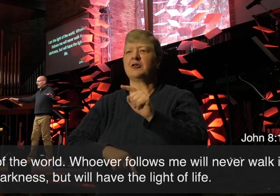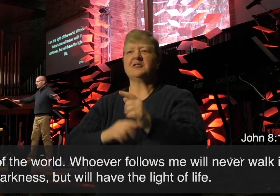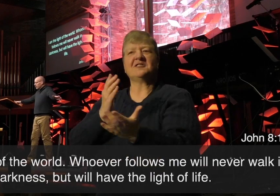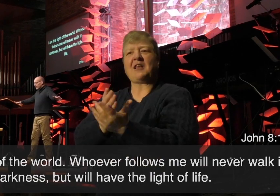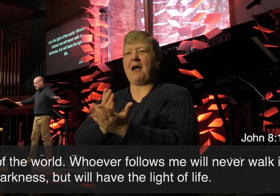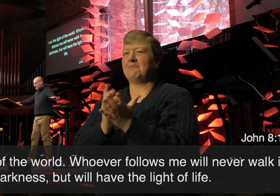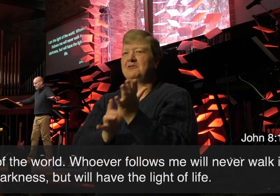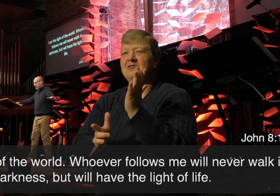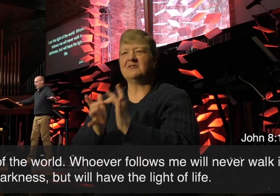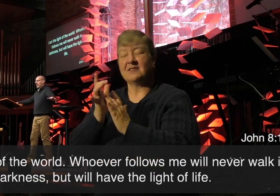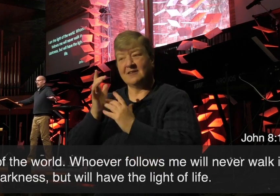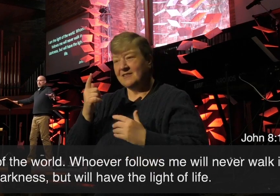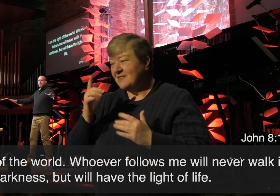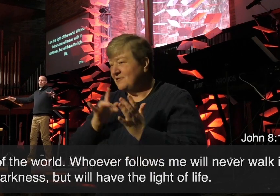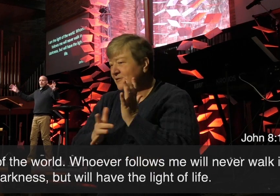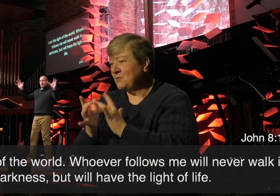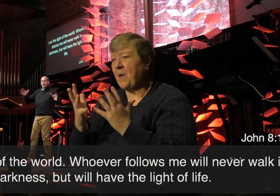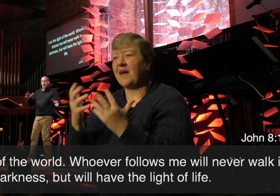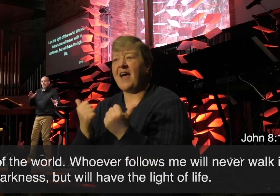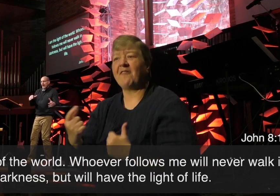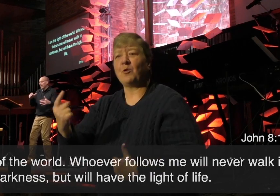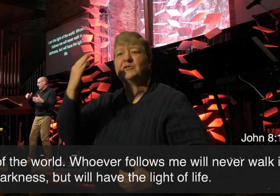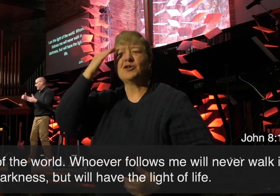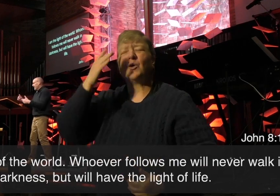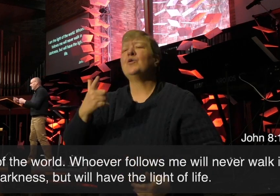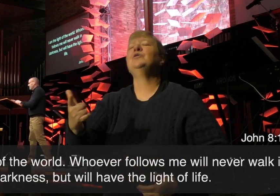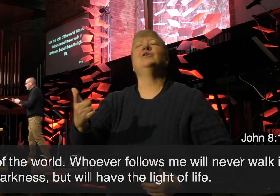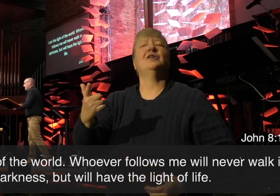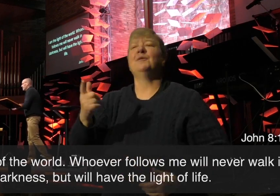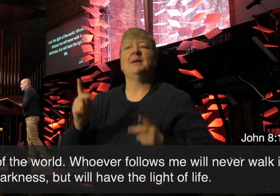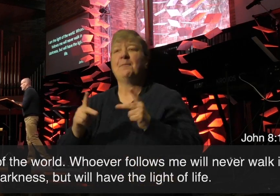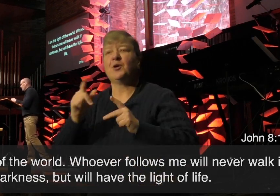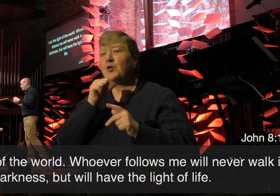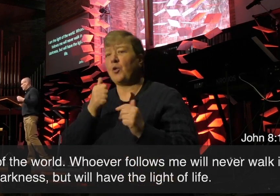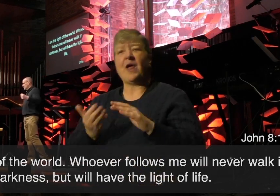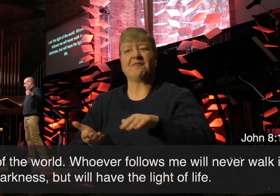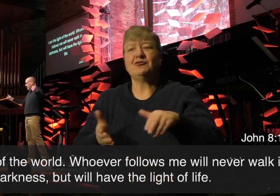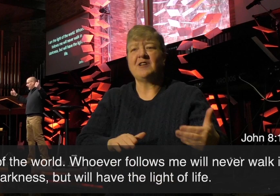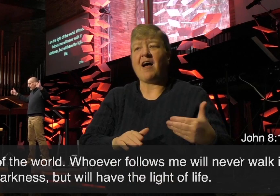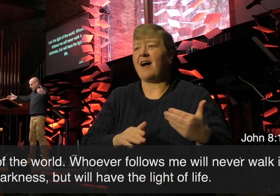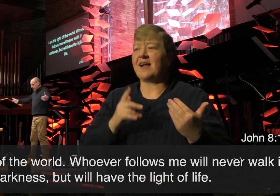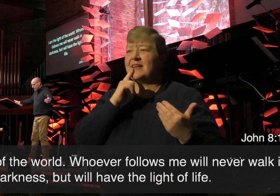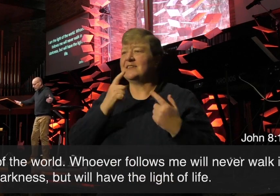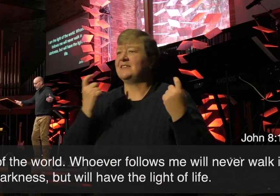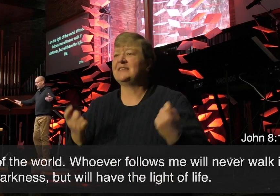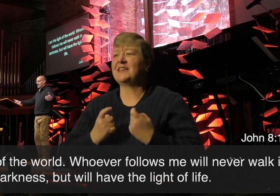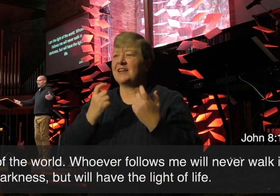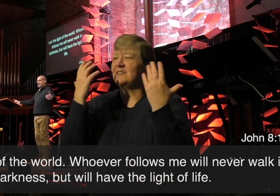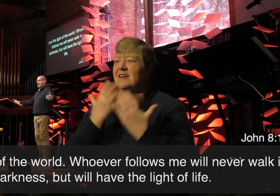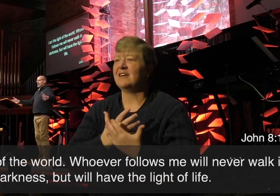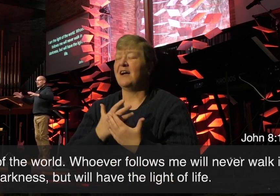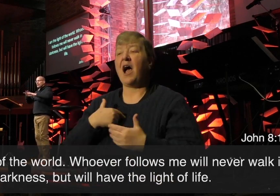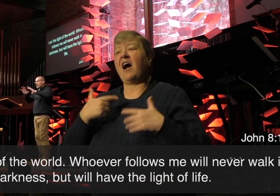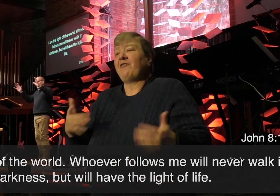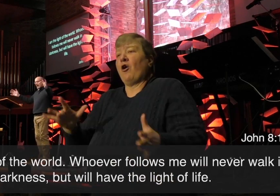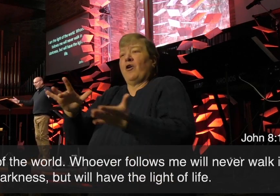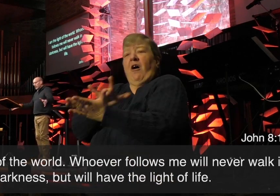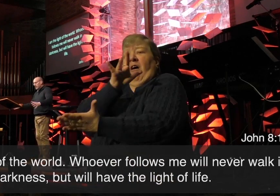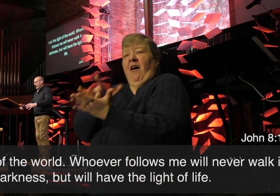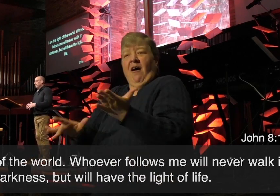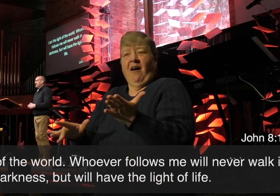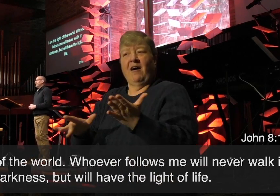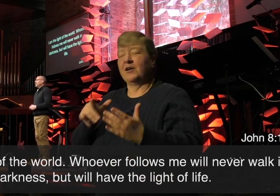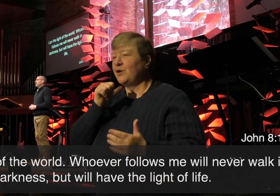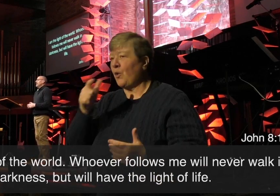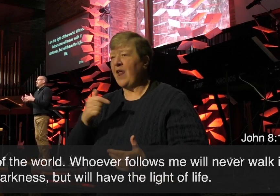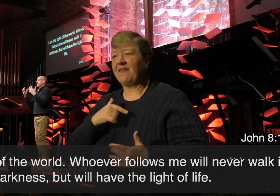wanted everybody to know, people, you no longer have to die in the darkness of your sin. I have paid the price. You do not have